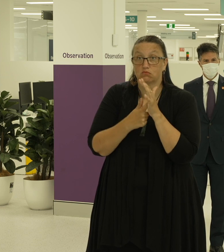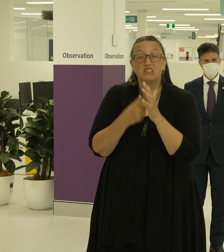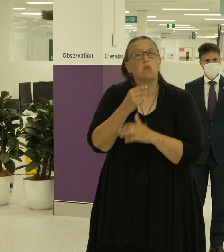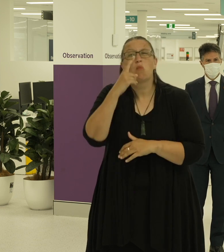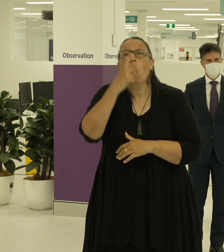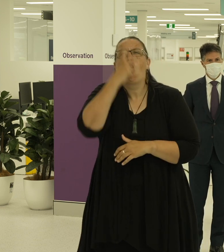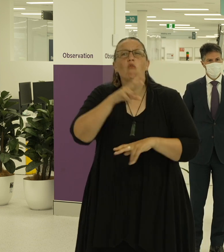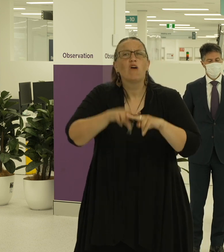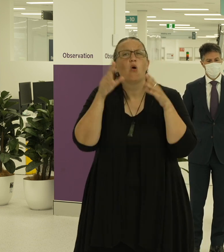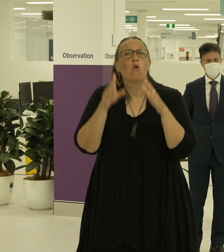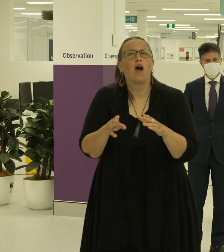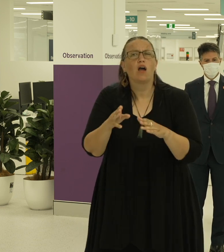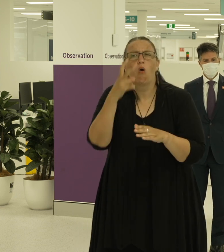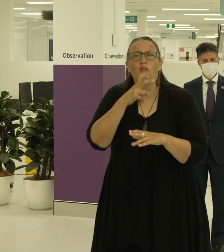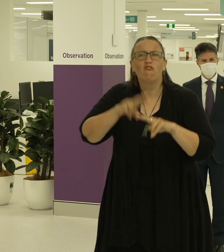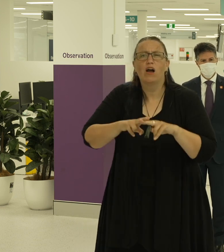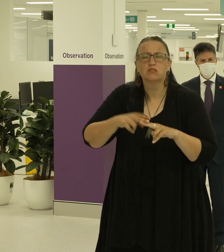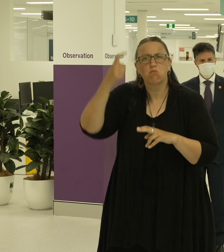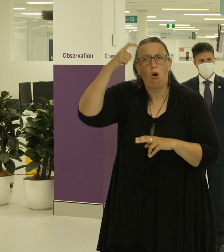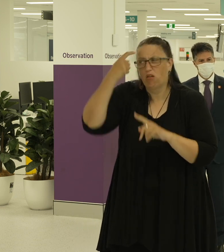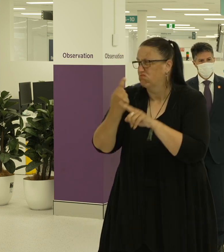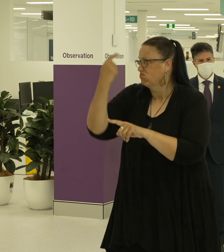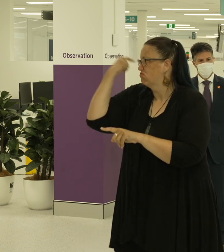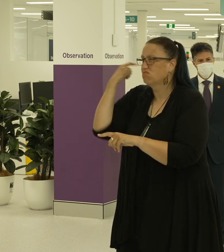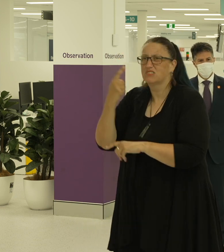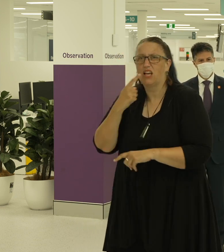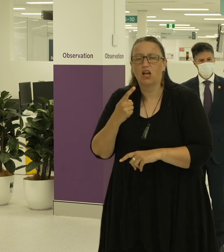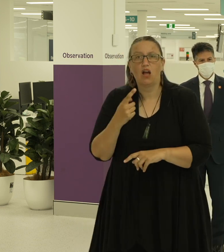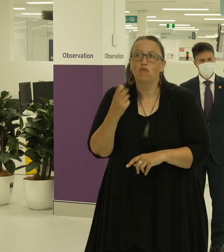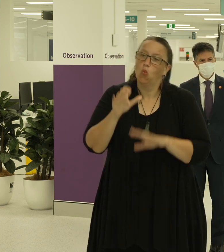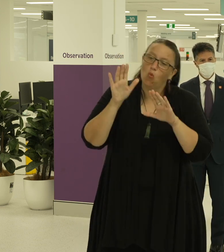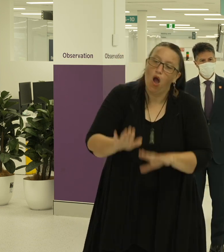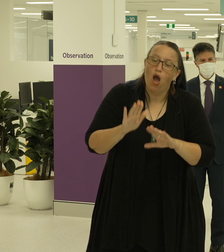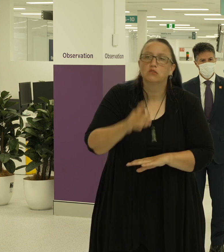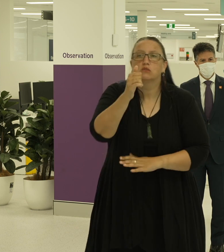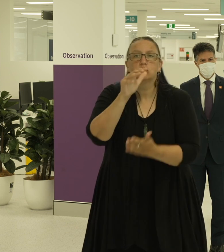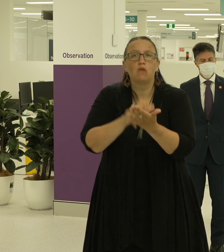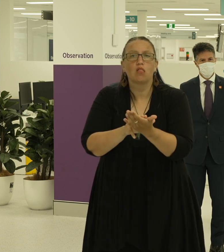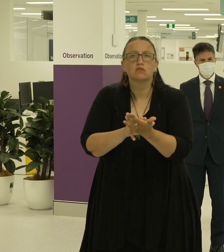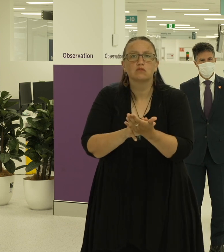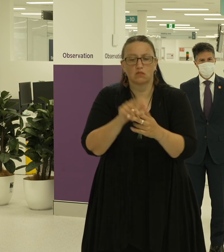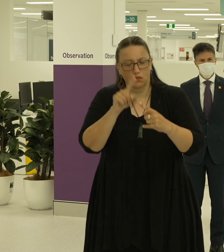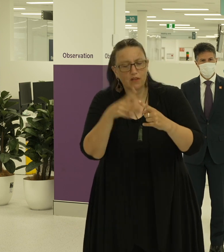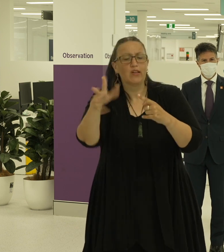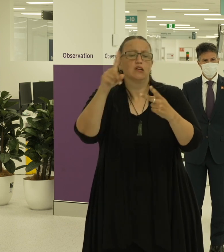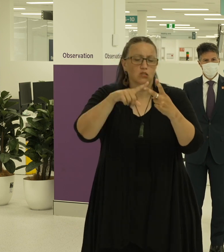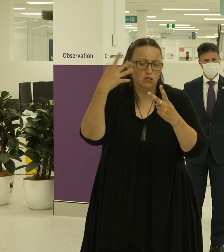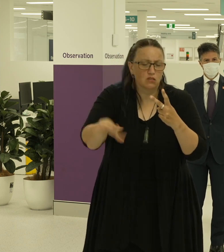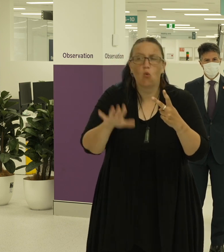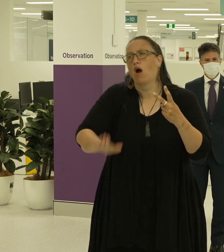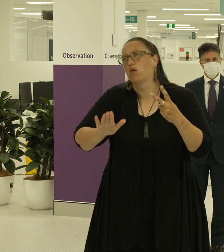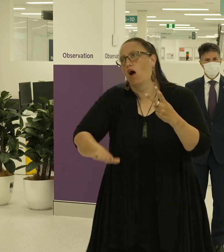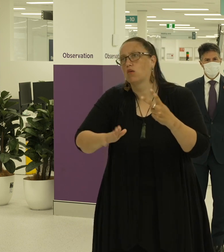the old messages that occurred many months ago. That is, you've got to wait 6 months, for example, to have your booster. Well, no, as the Premier